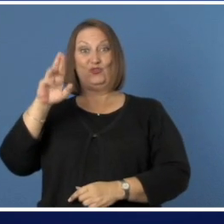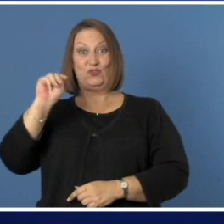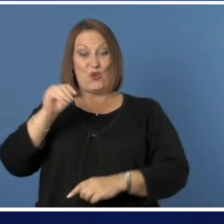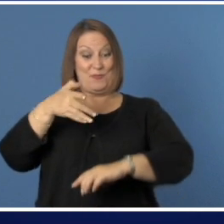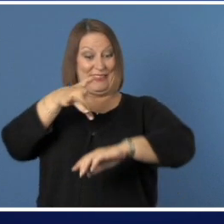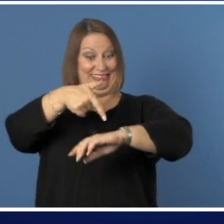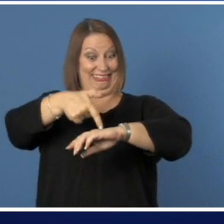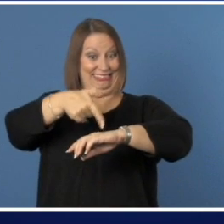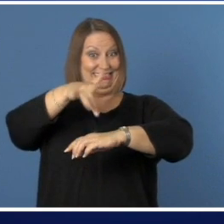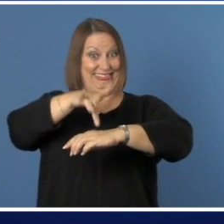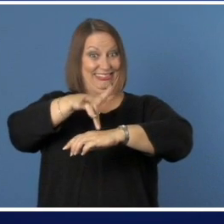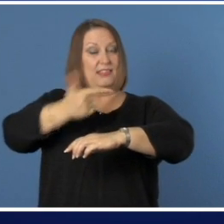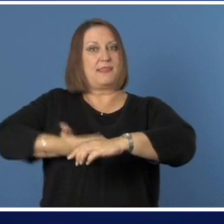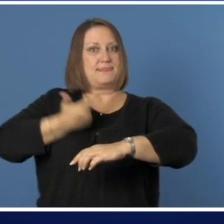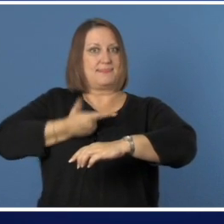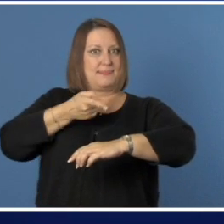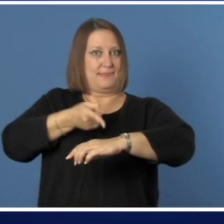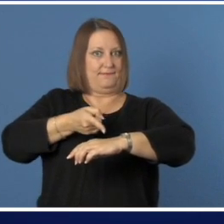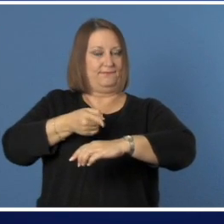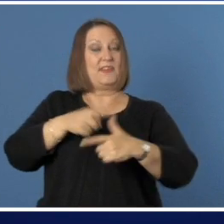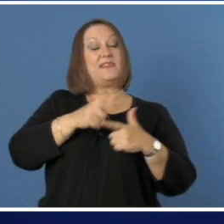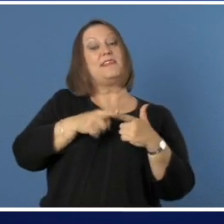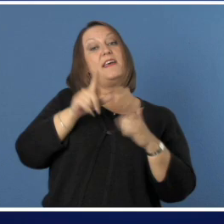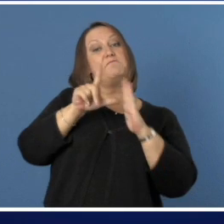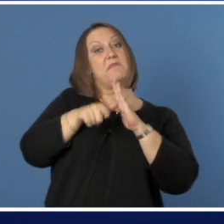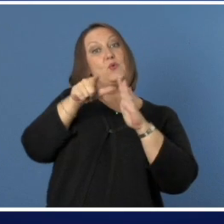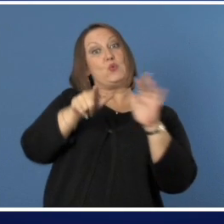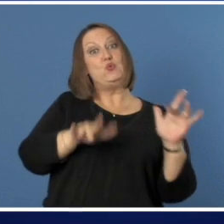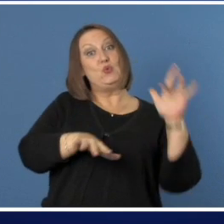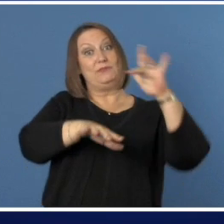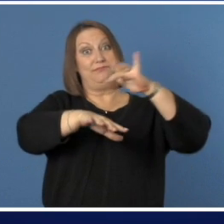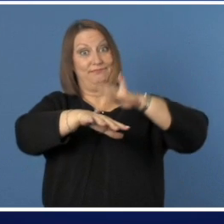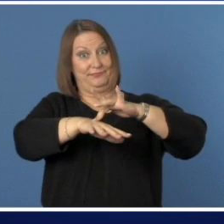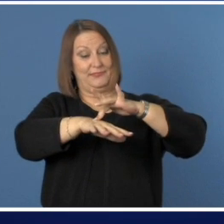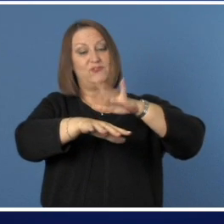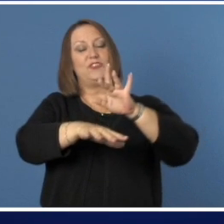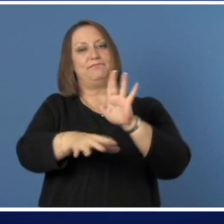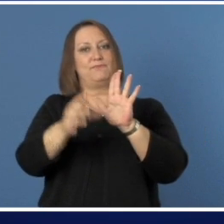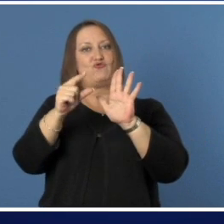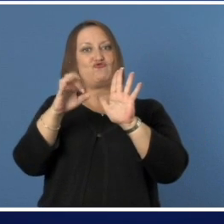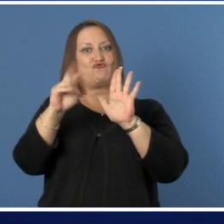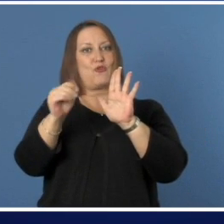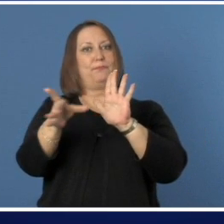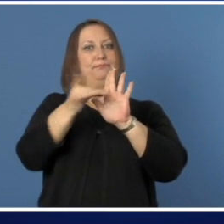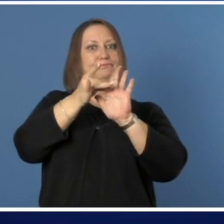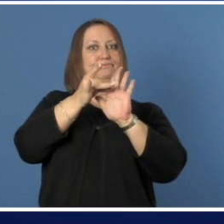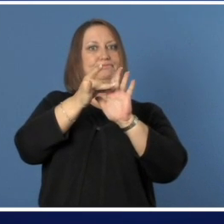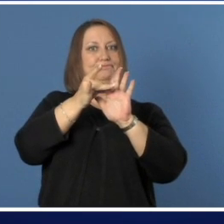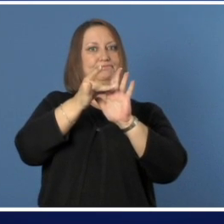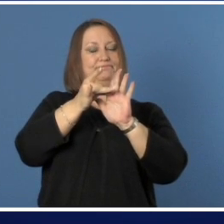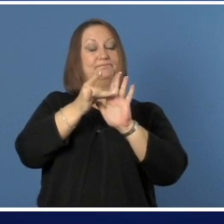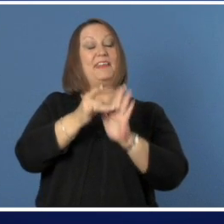flu or a cold, for example, you can pick up the germs he or she left behind.